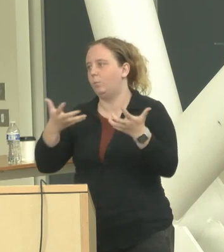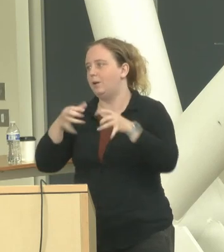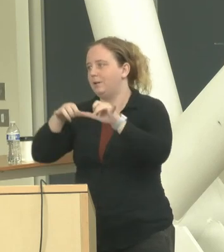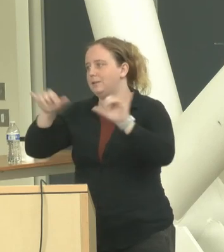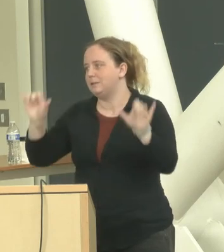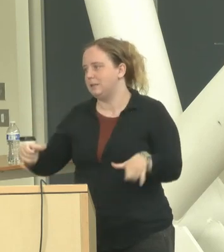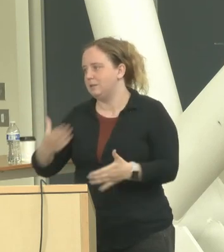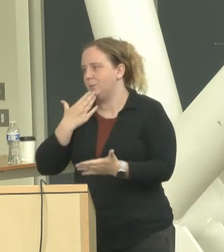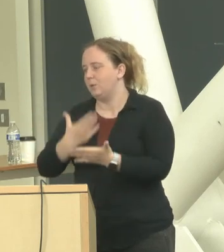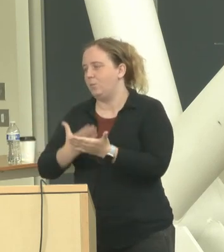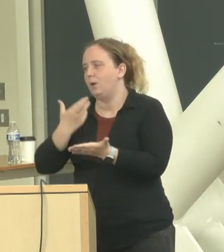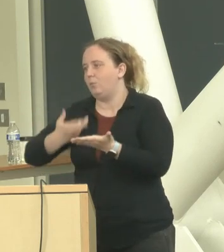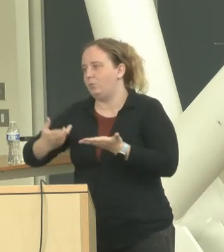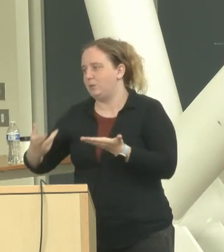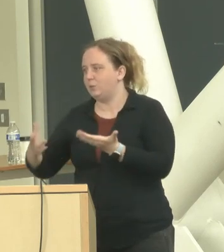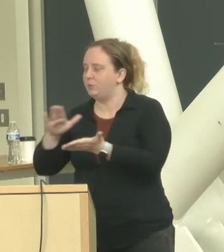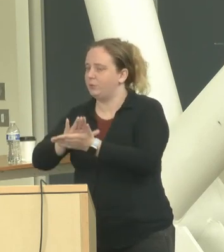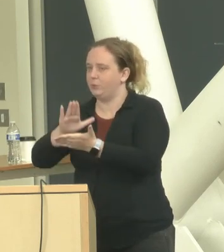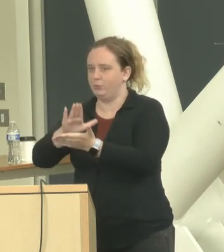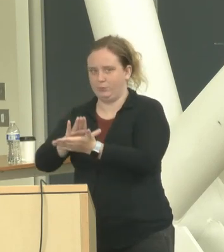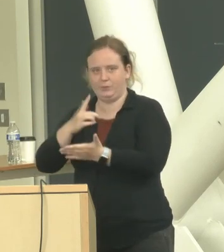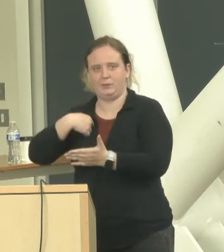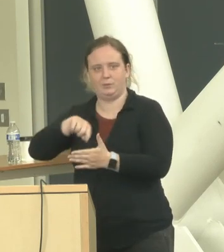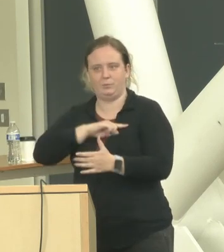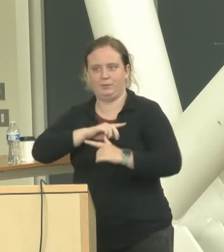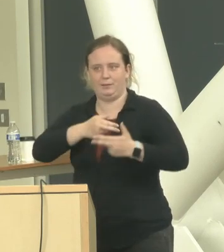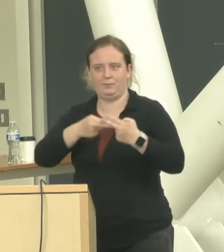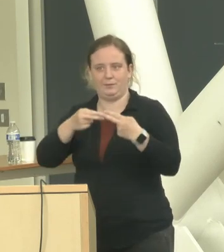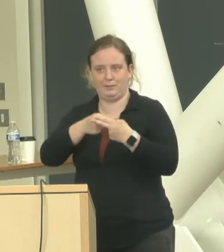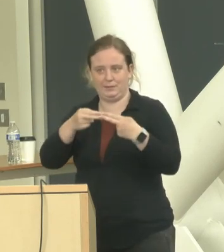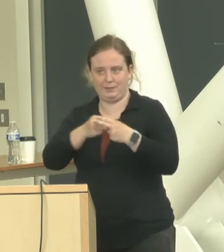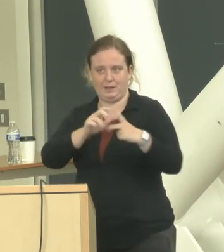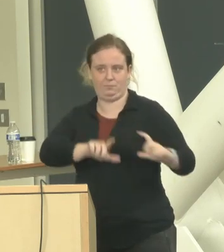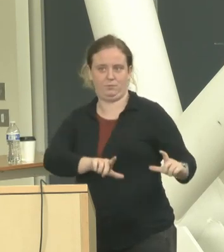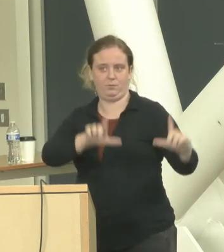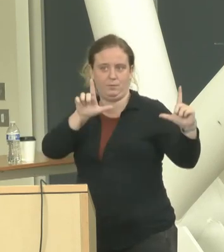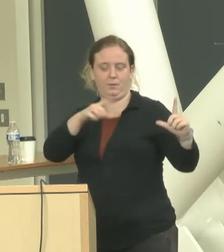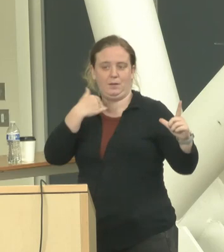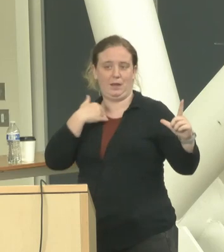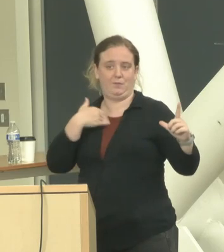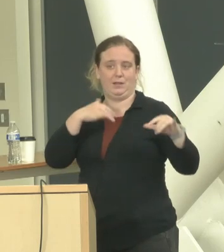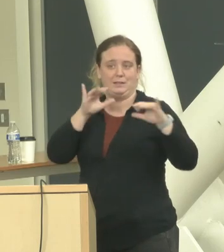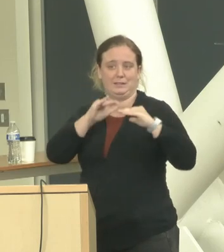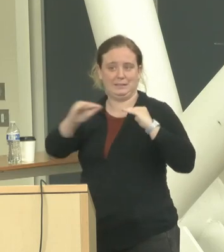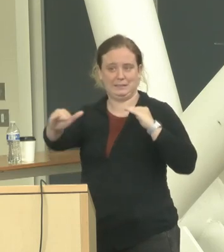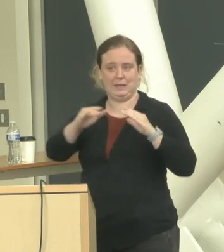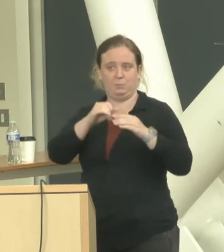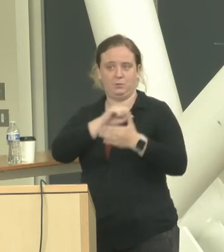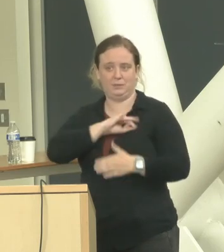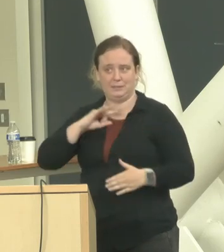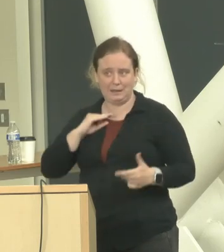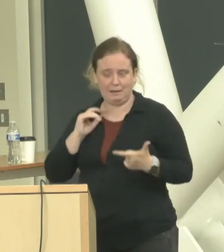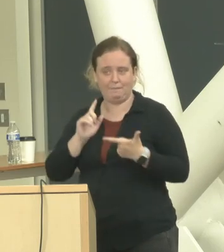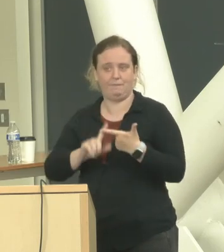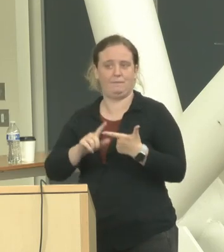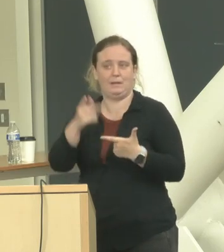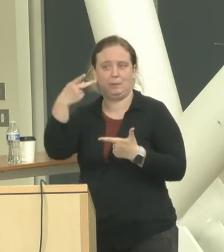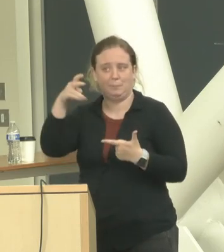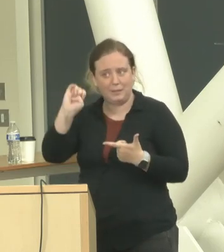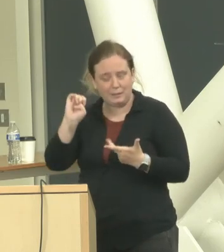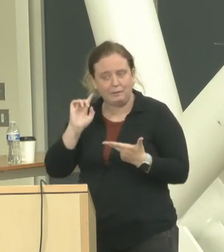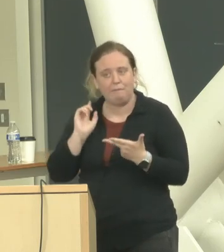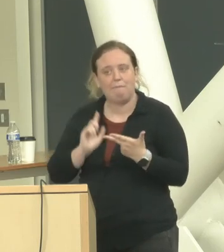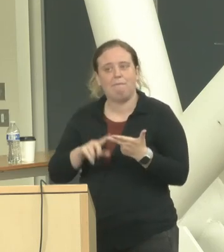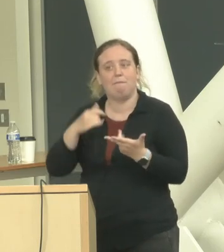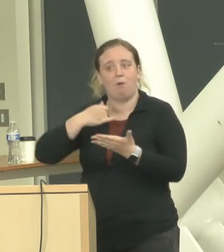And so we had a slide up earlier around having stable staffing, having PE, art, and music. You